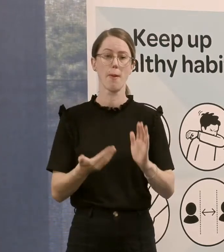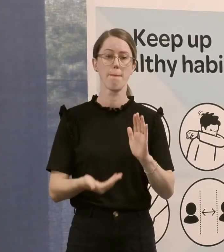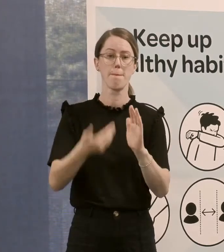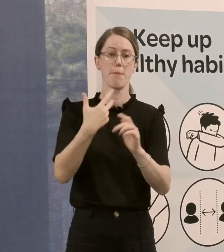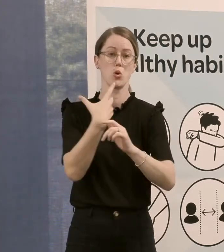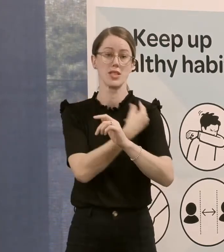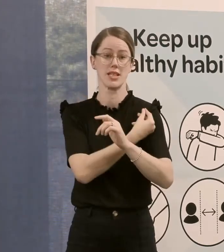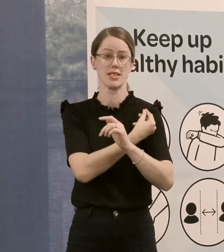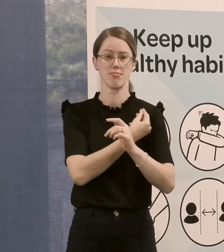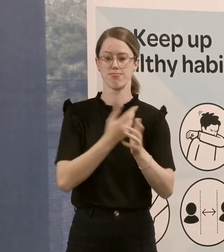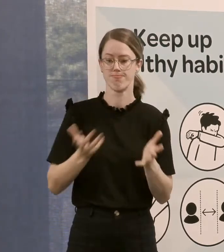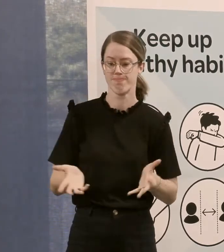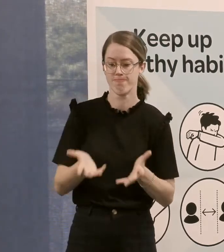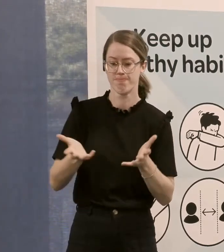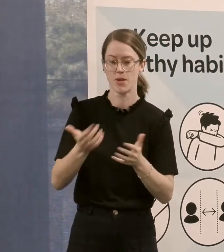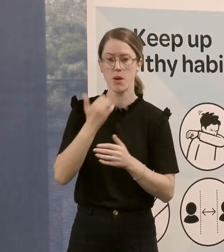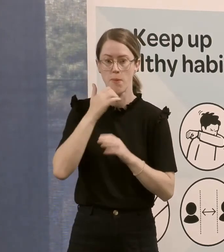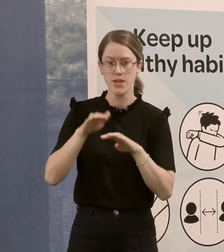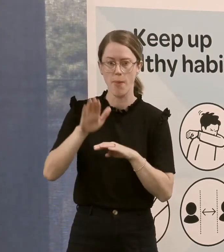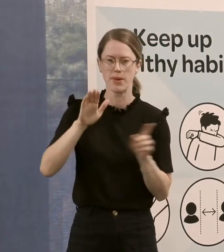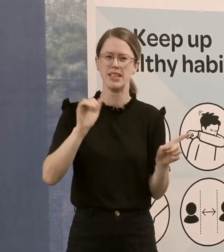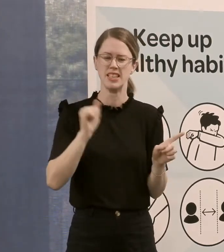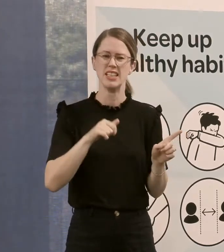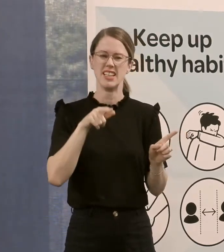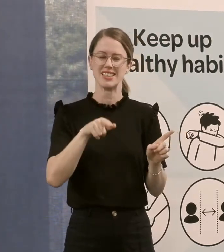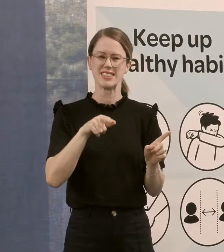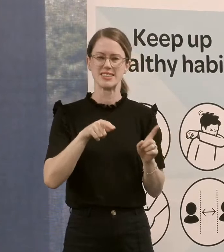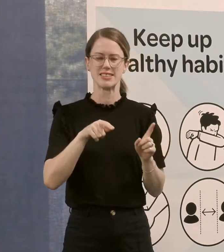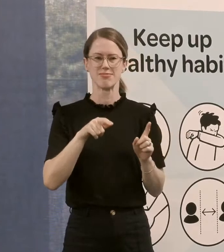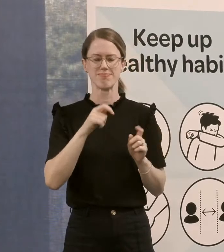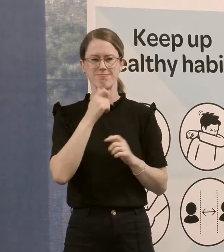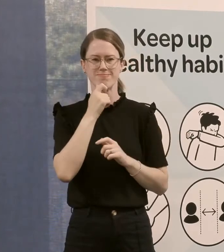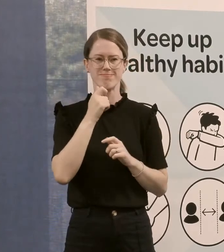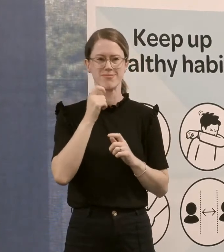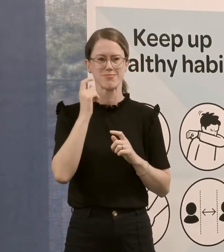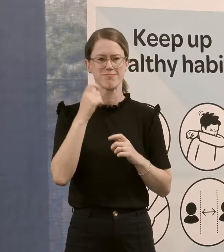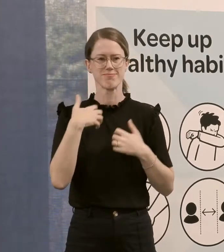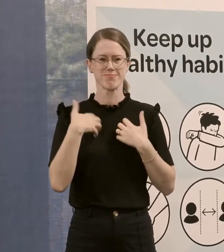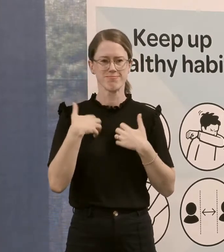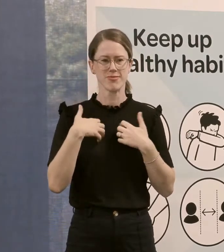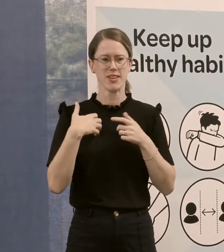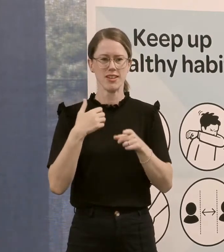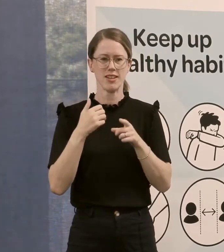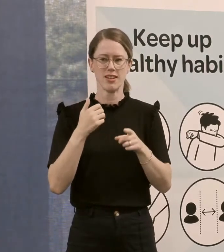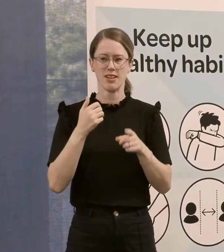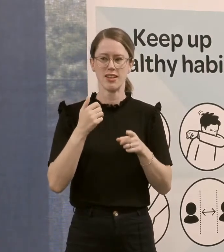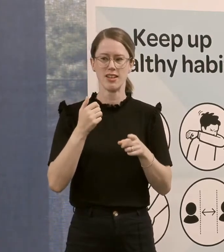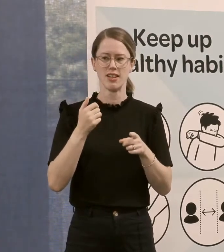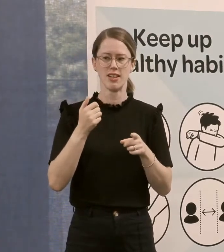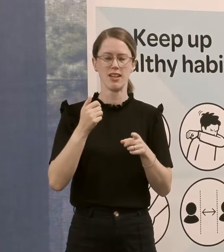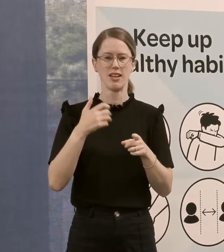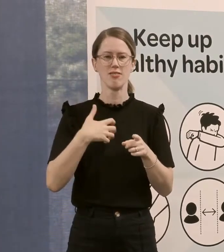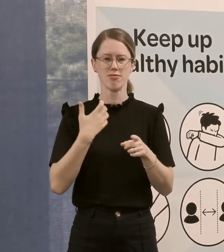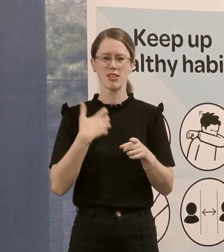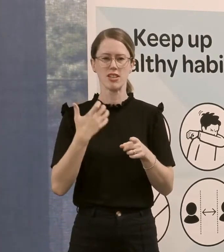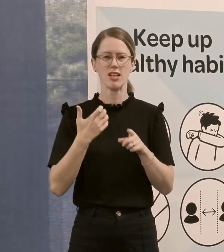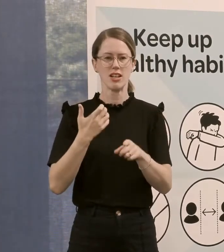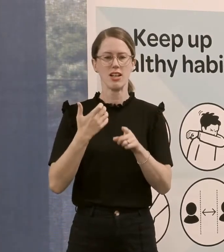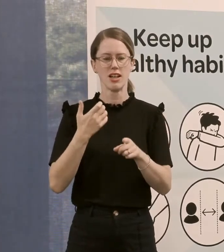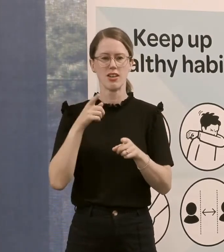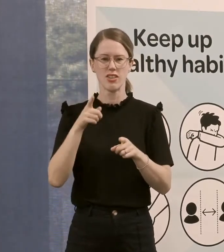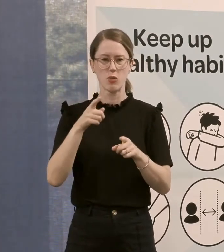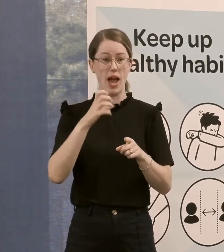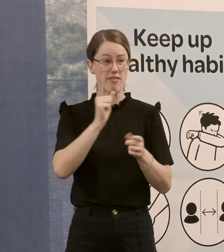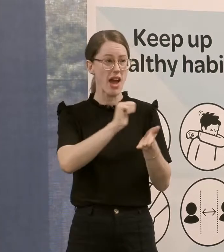vexing us. We have been pushing this for quite a while, very hard, with advertising, and all the infrastructure is still out